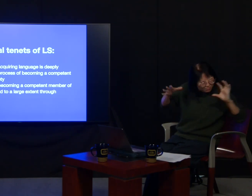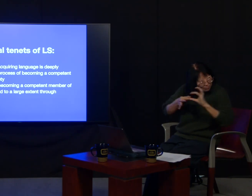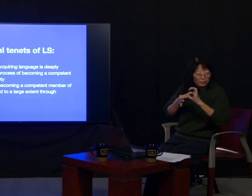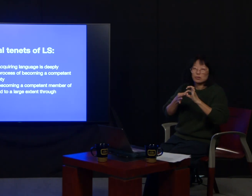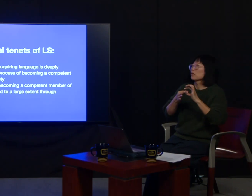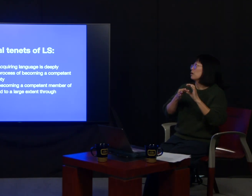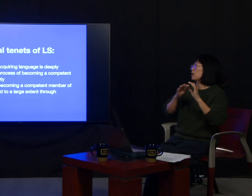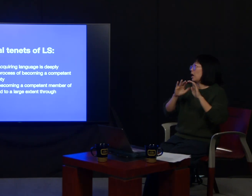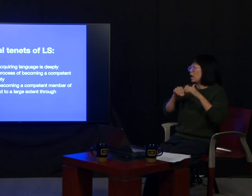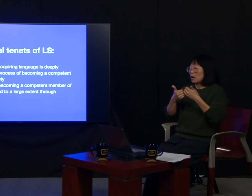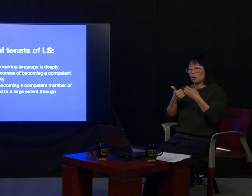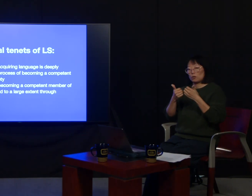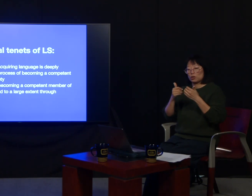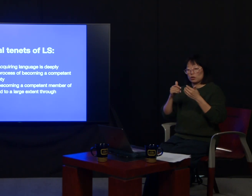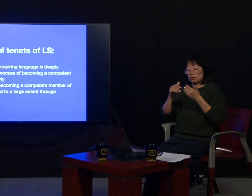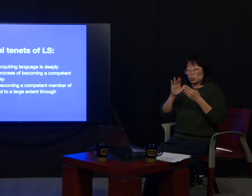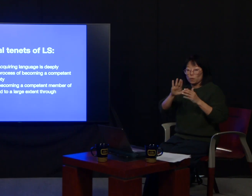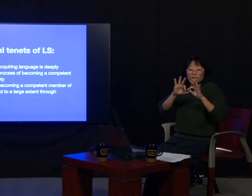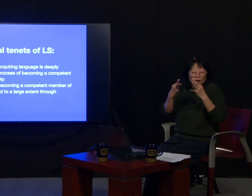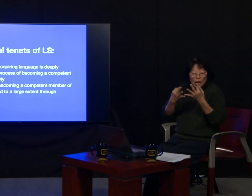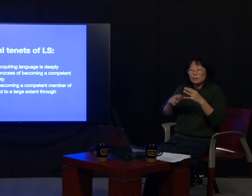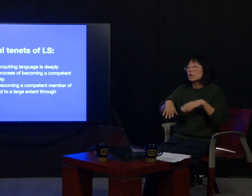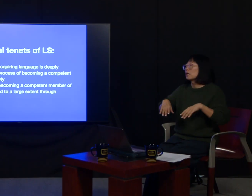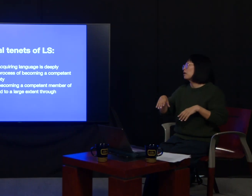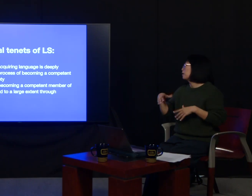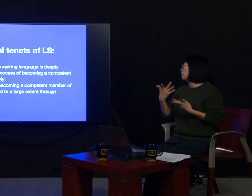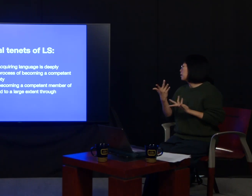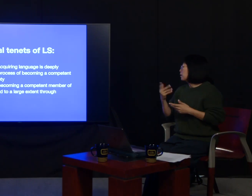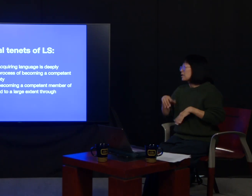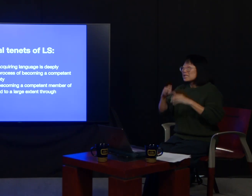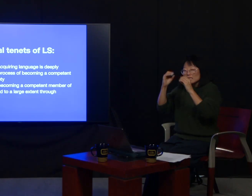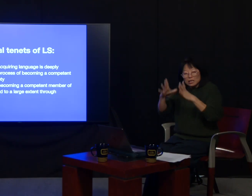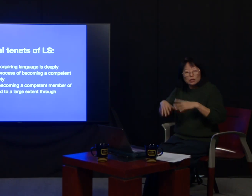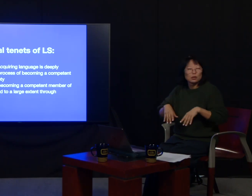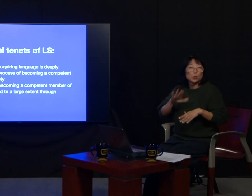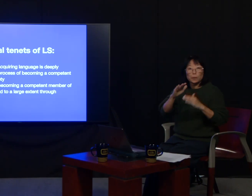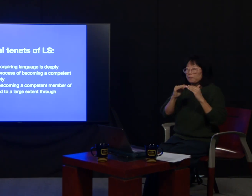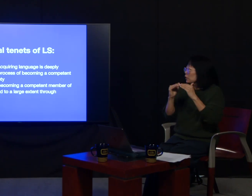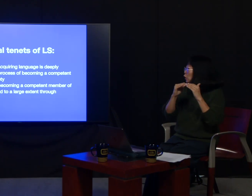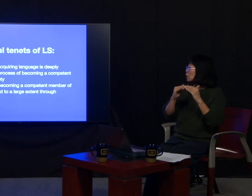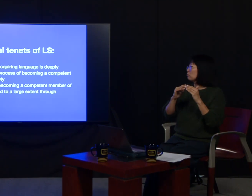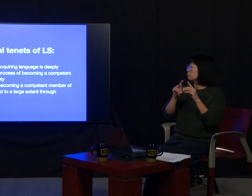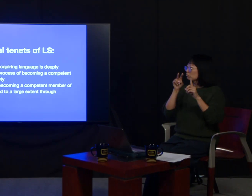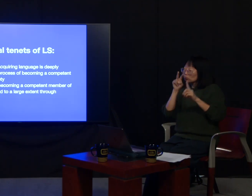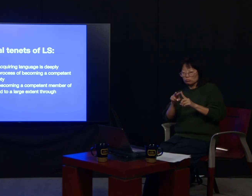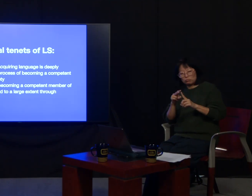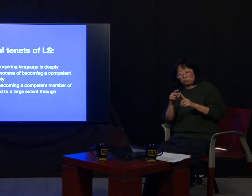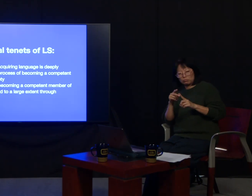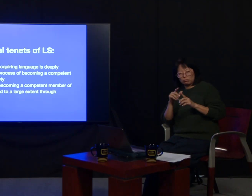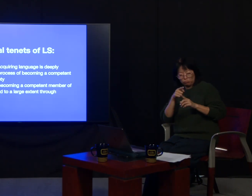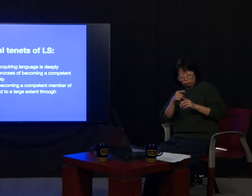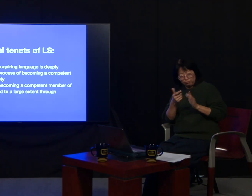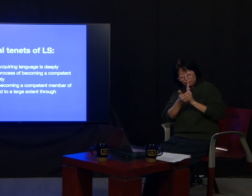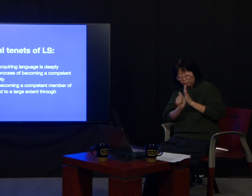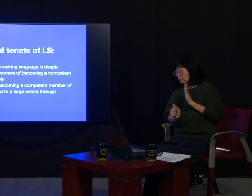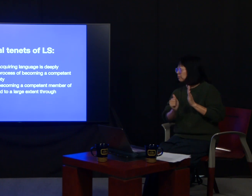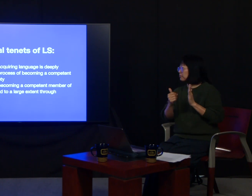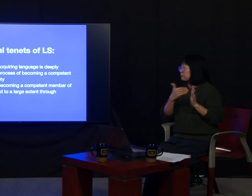It is bound to family, teachers, peers, others. They look at you as competent